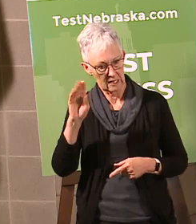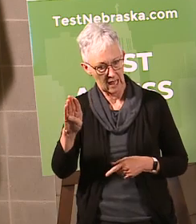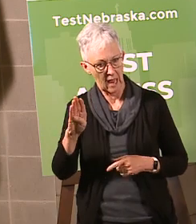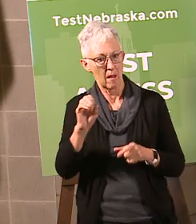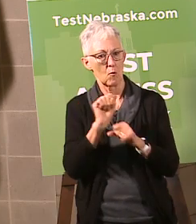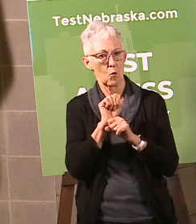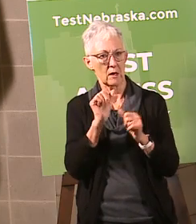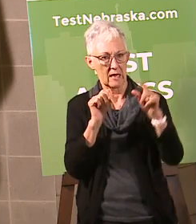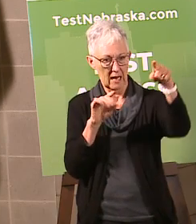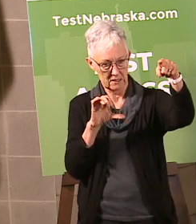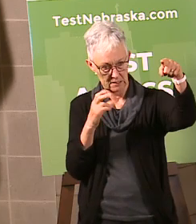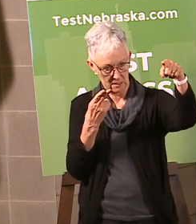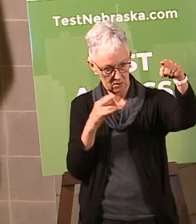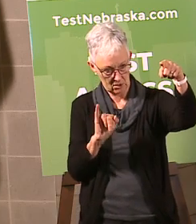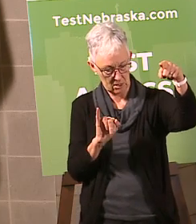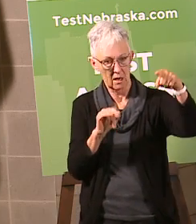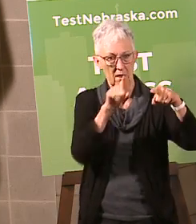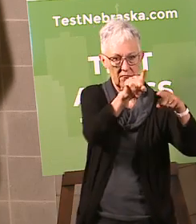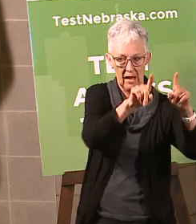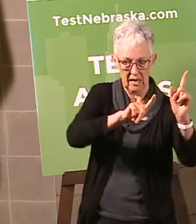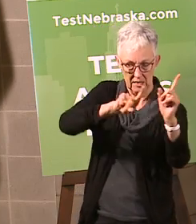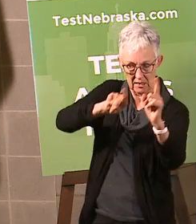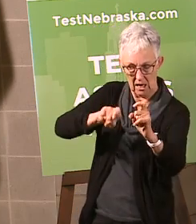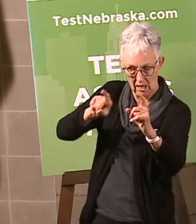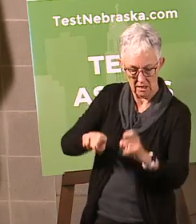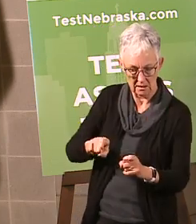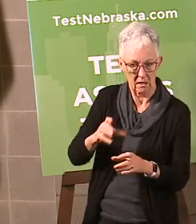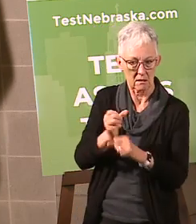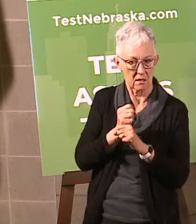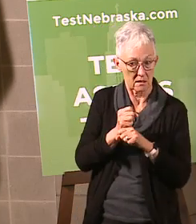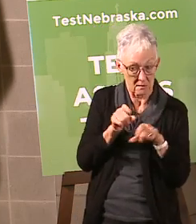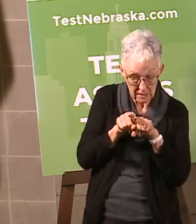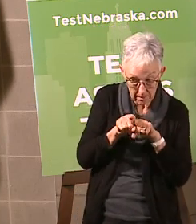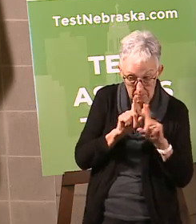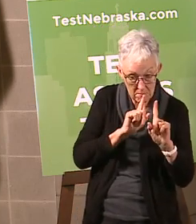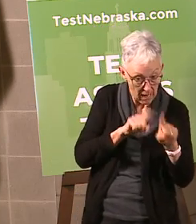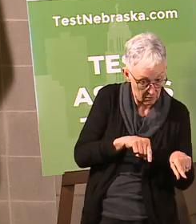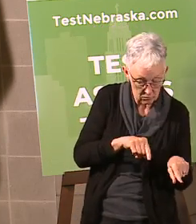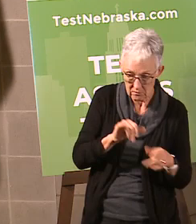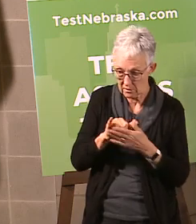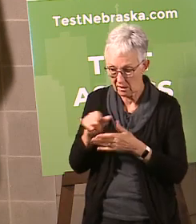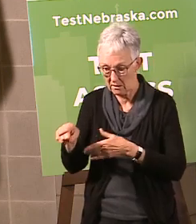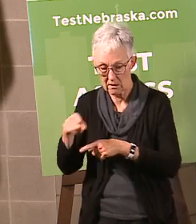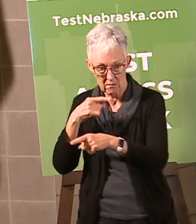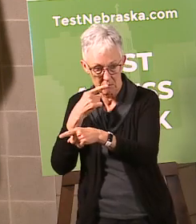St. Elizabeth's. They test them and make sure it comes out the same answer that Public Health Lab knows already.